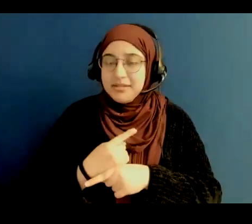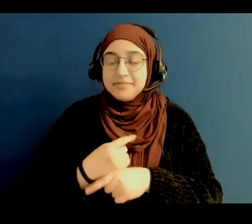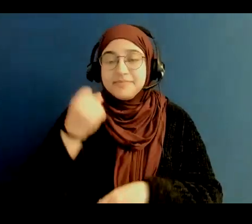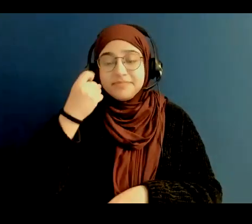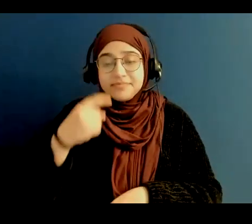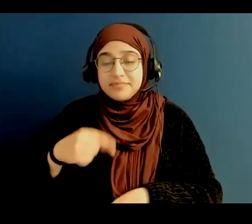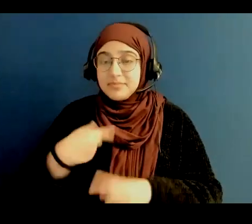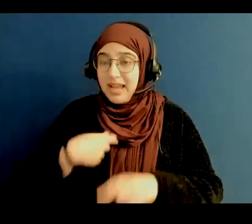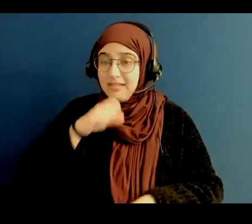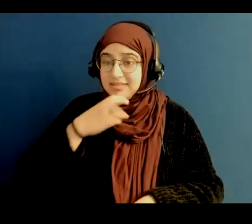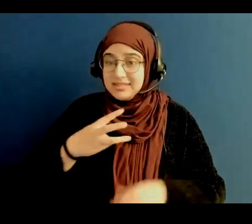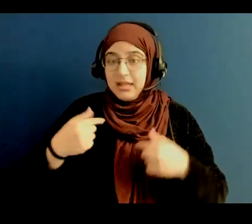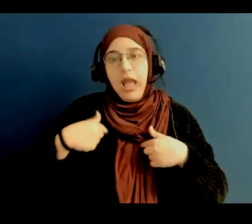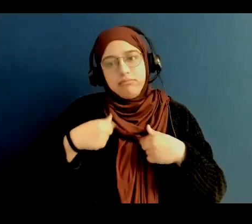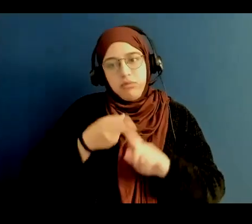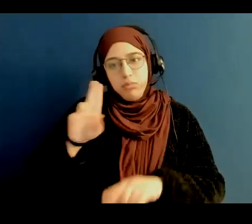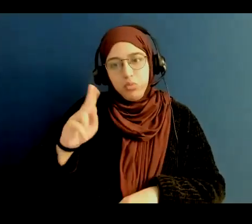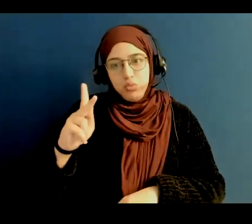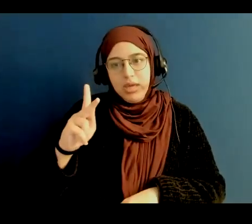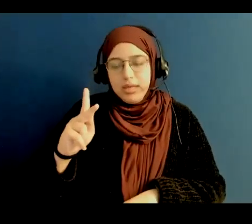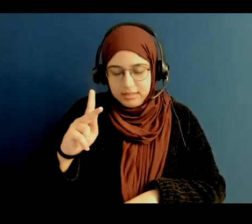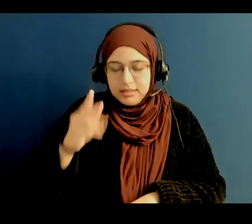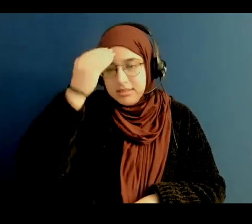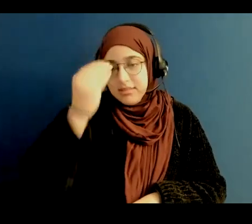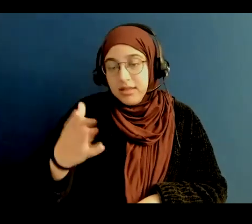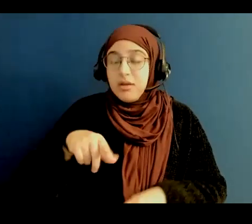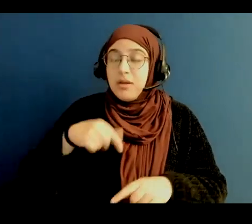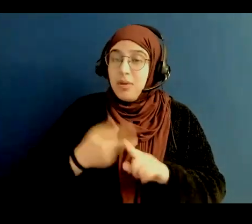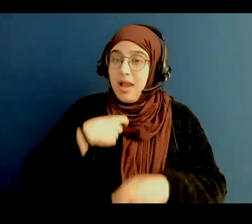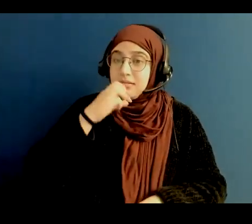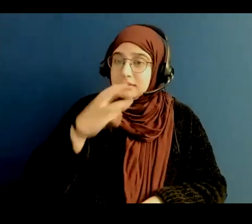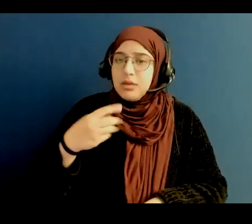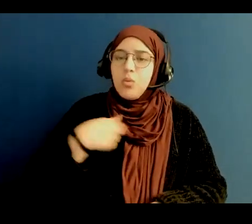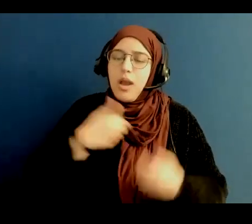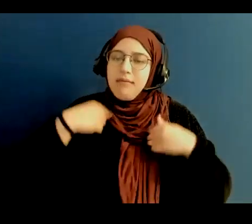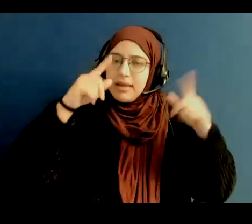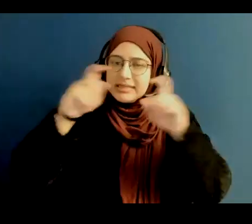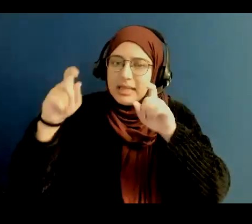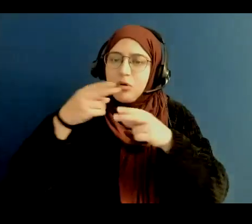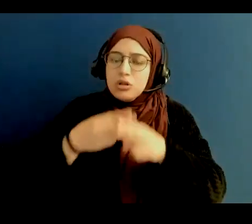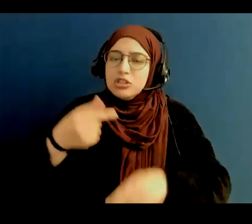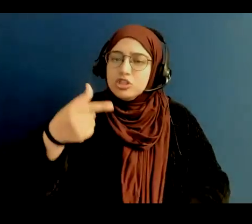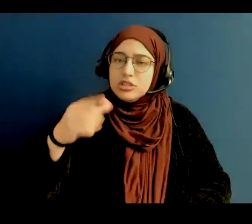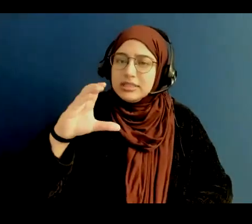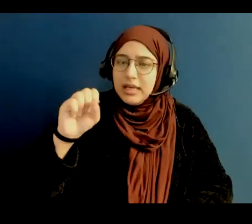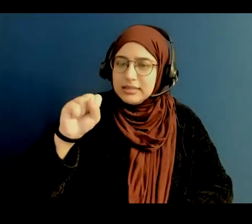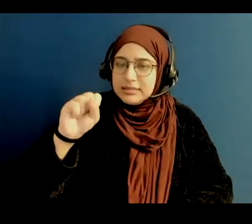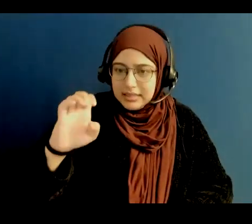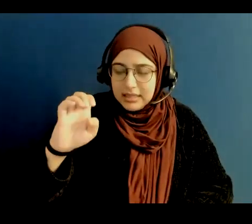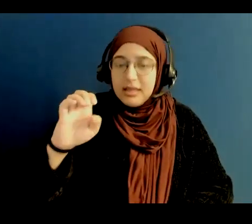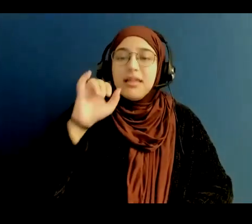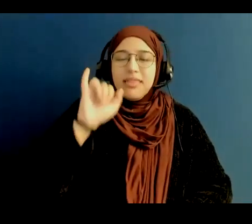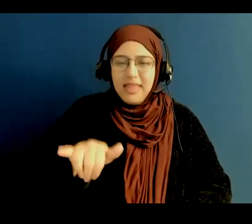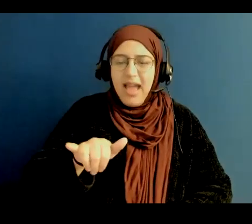the way, and we have exams called GCSEs. And these are like exams when you take your 15/16. So before you